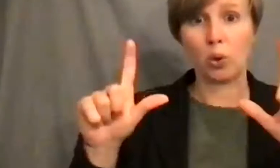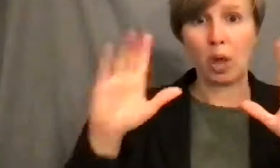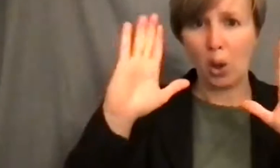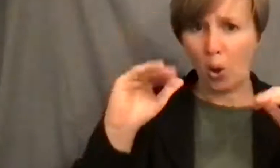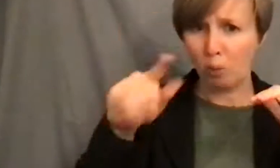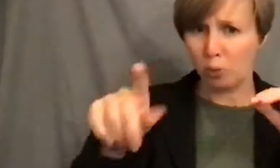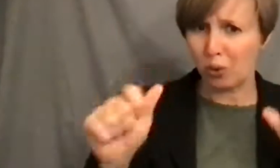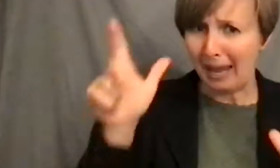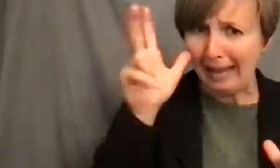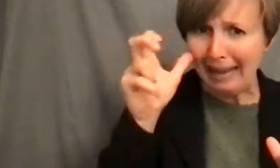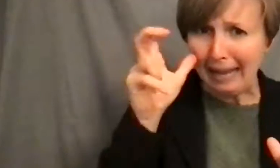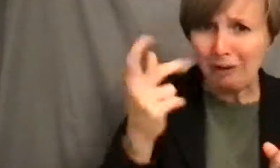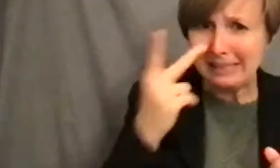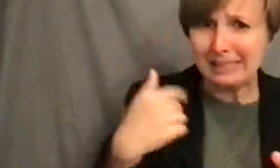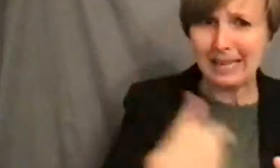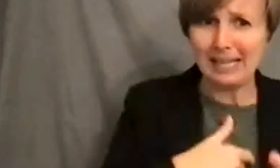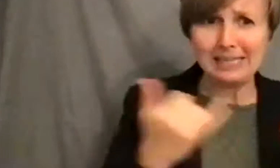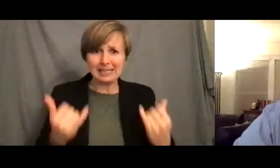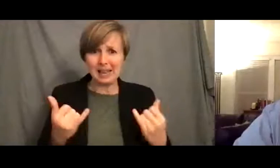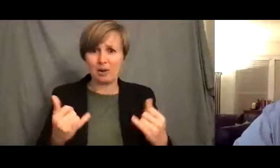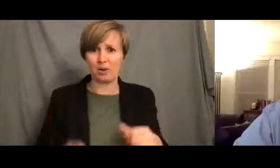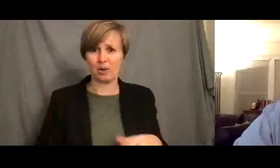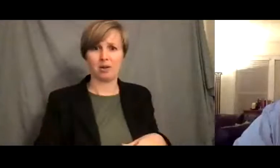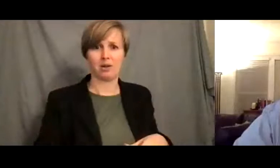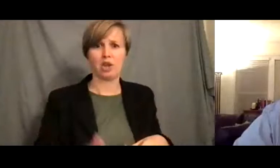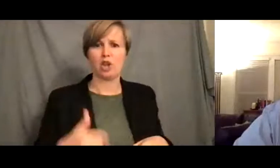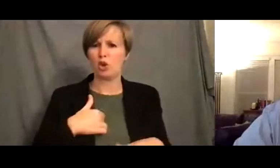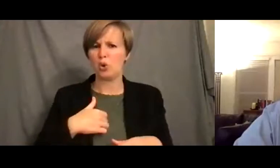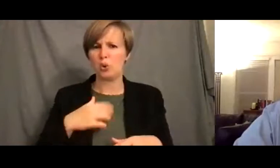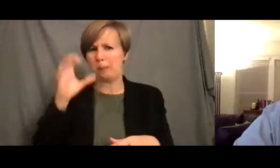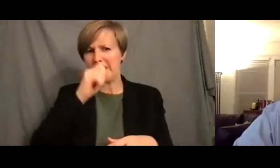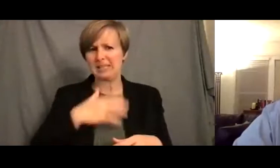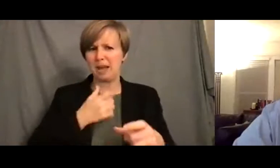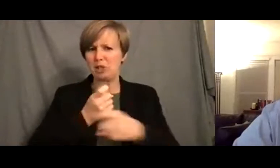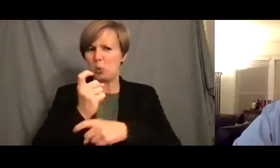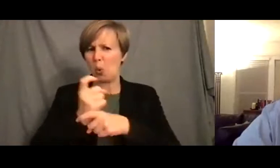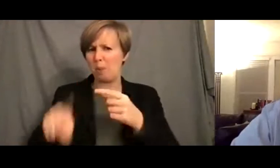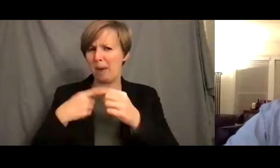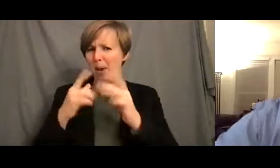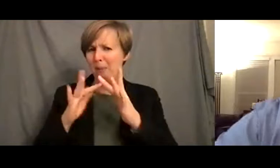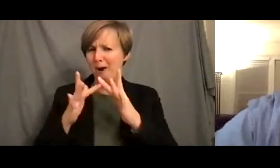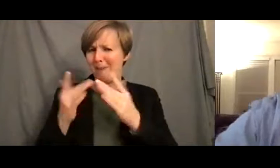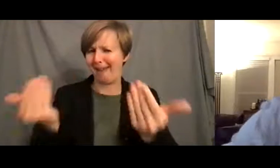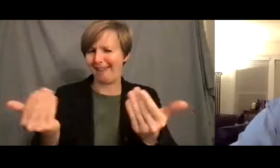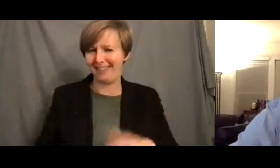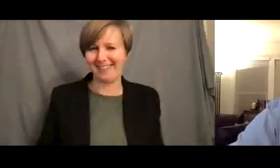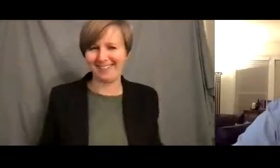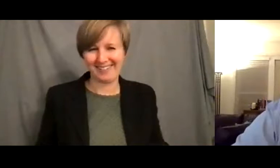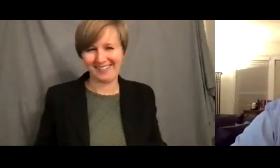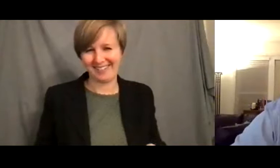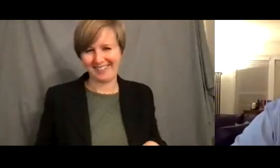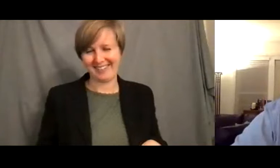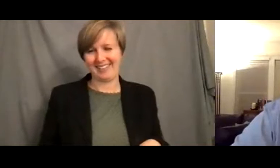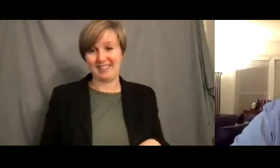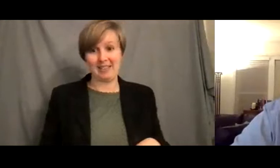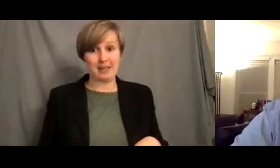you can hear and see us now. And unfortunately, all you missed was my terrible joke about broadband access. Go right to it.